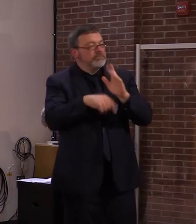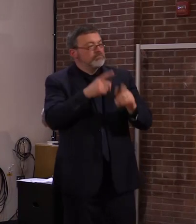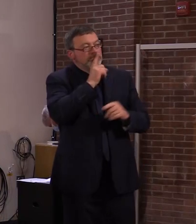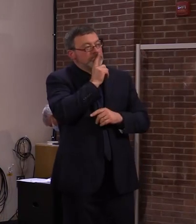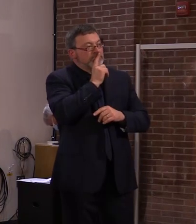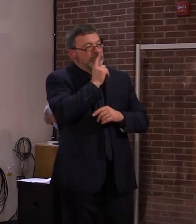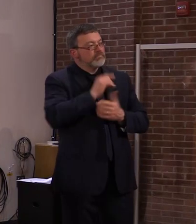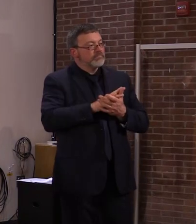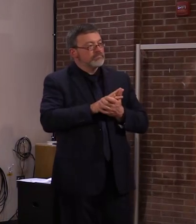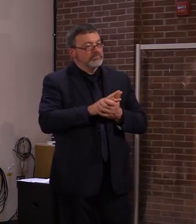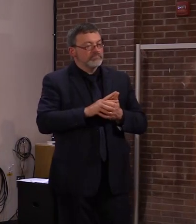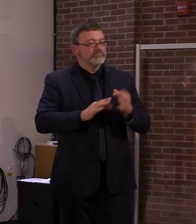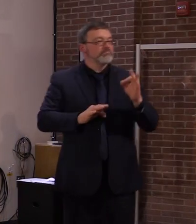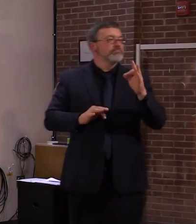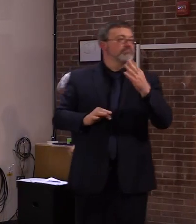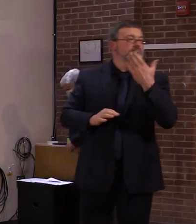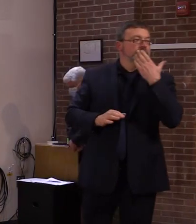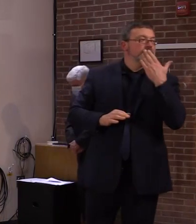Colin Flanders, 7 days.